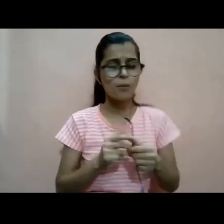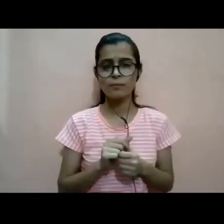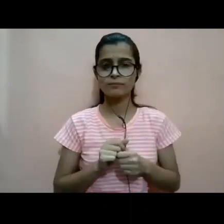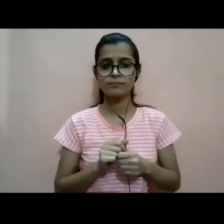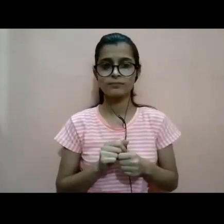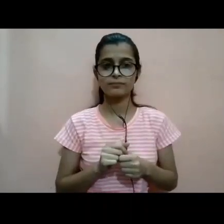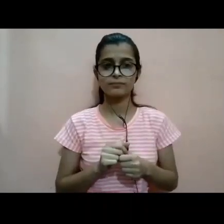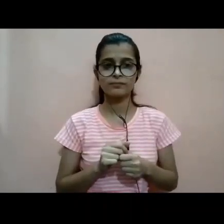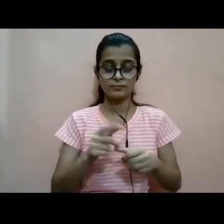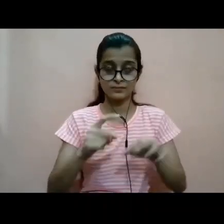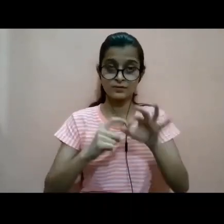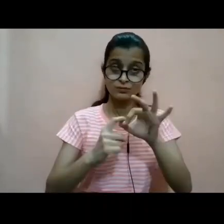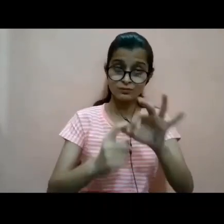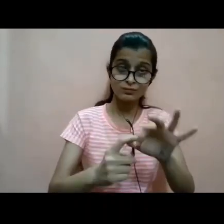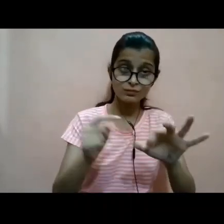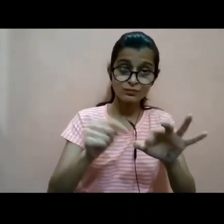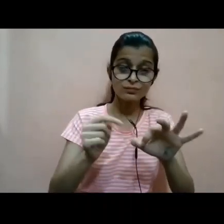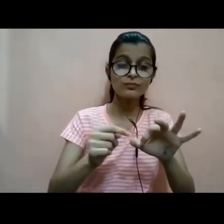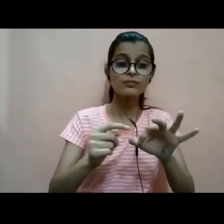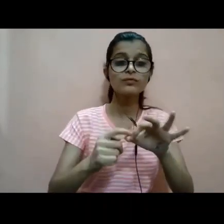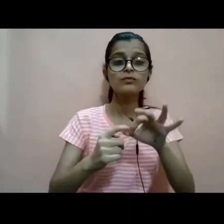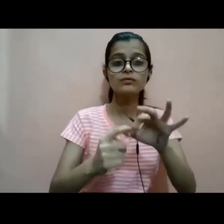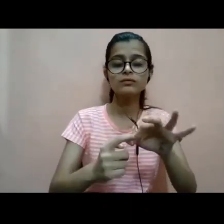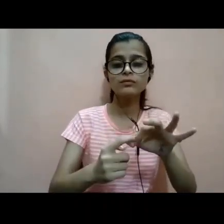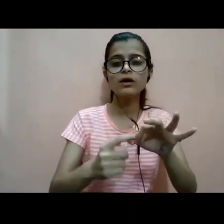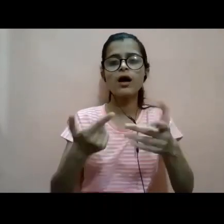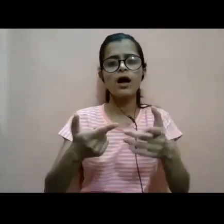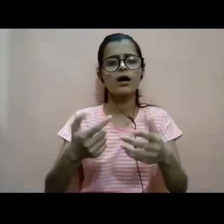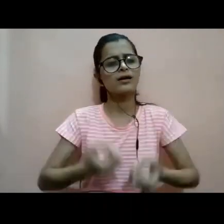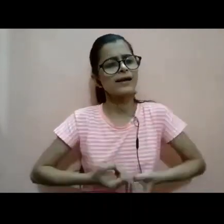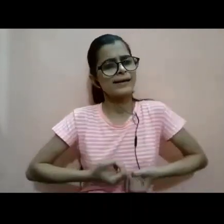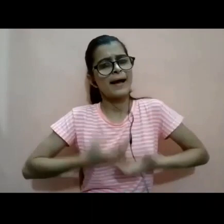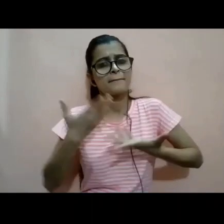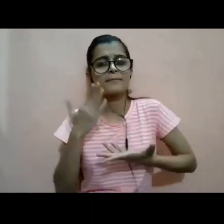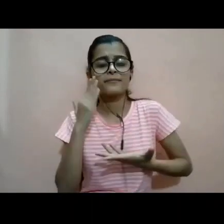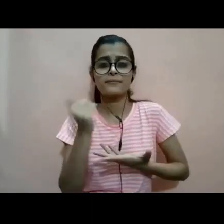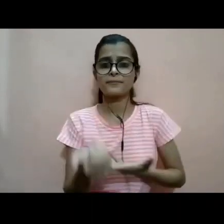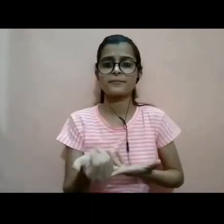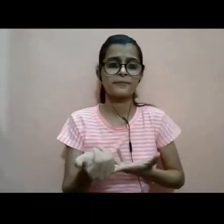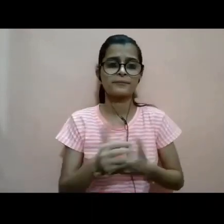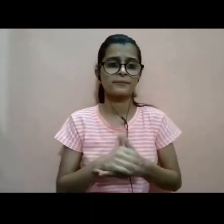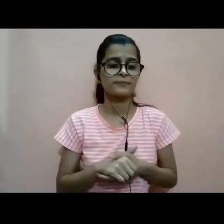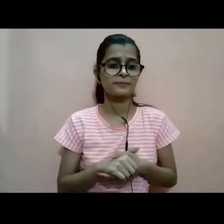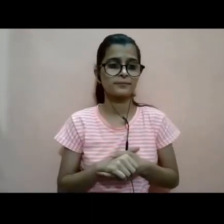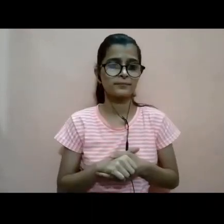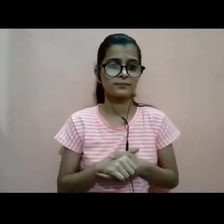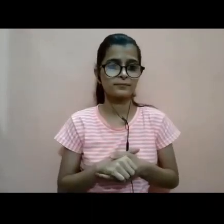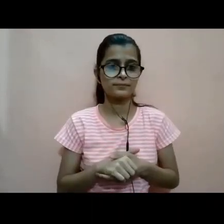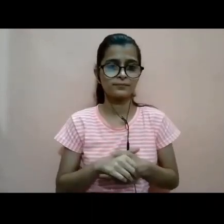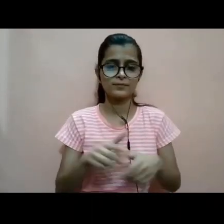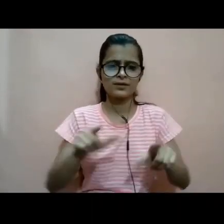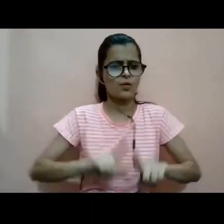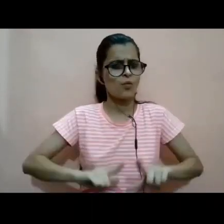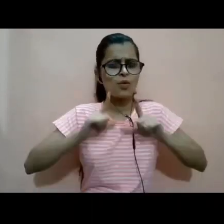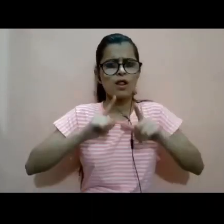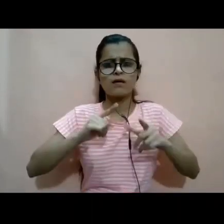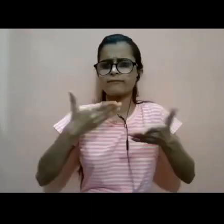I've asked this question a lot, and I continue to ask this question. You could say it's a midlife crisis.